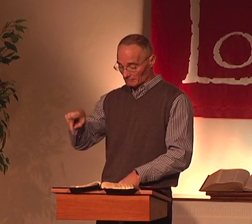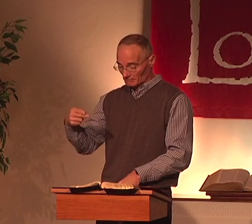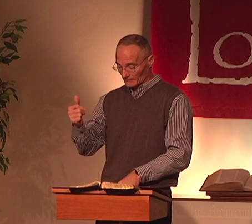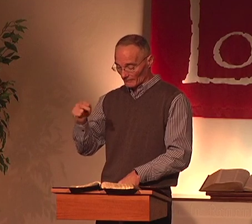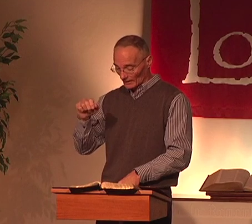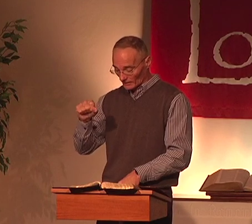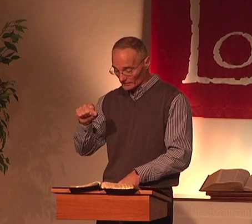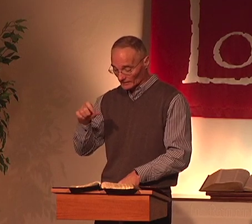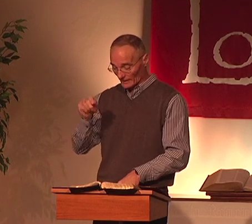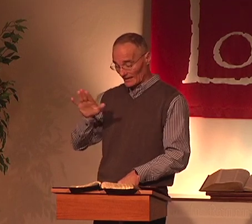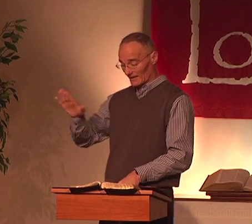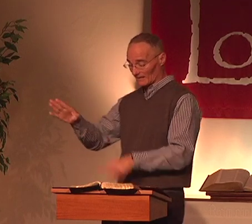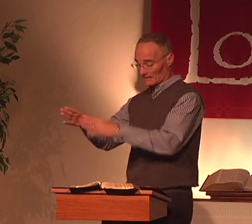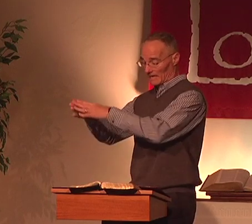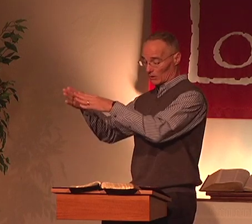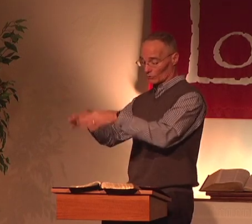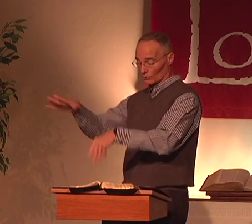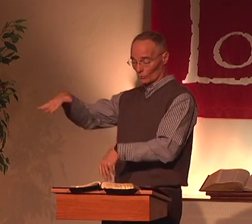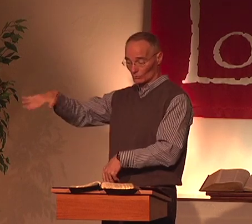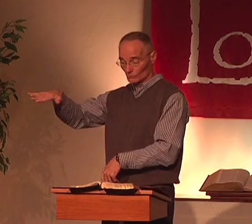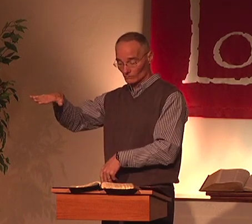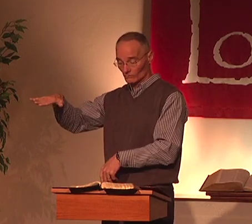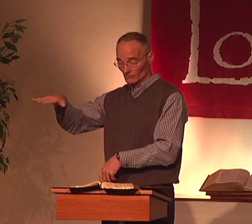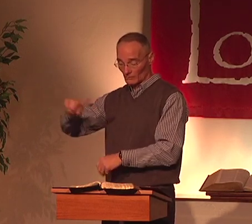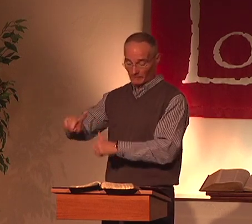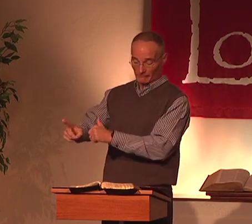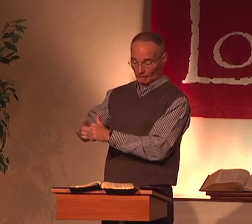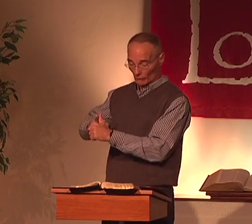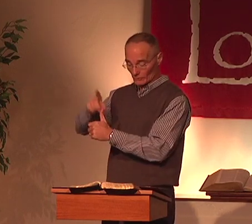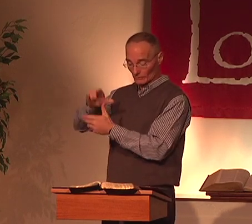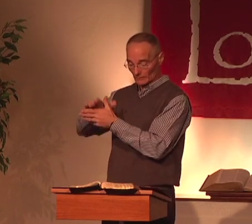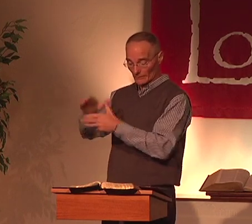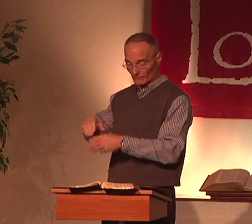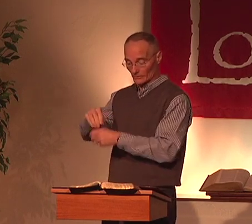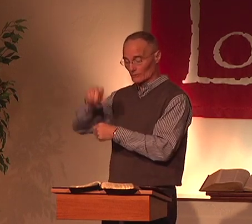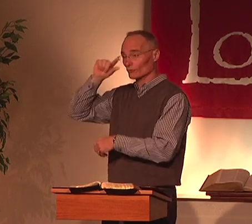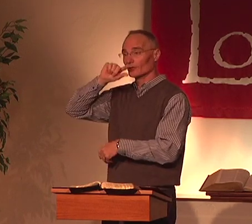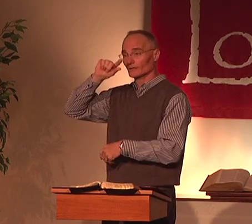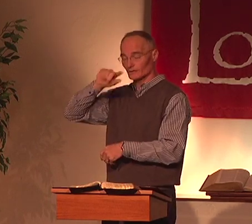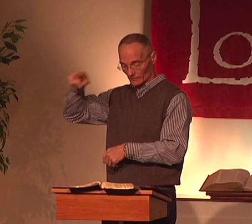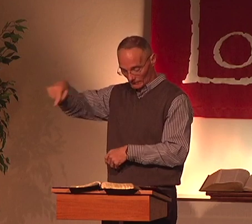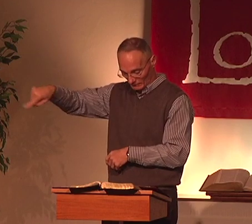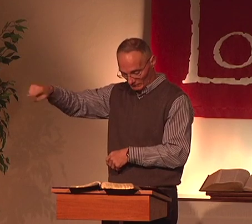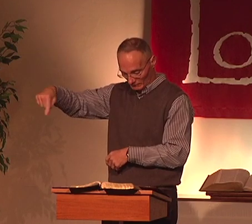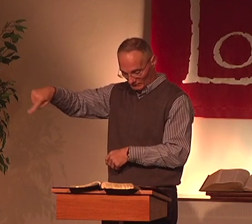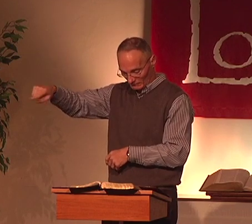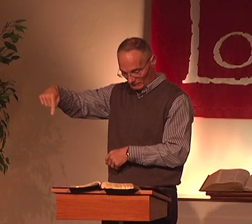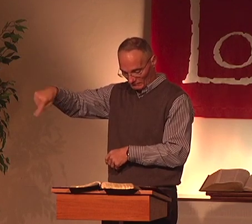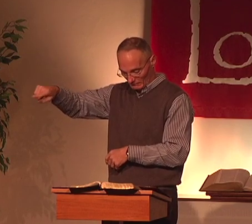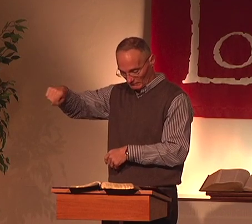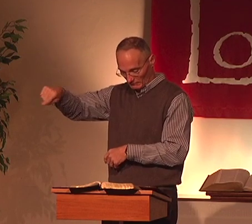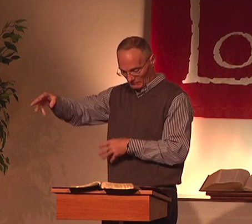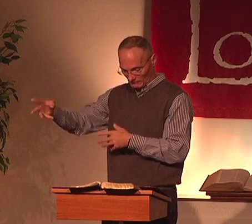know That Stephanas And his household Were the first To harvest Believers In Greece